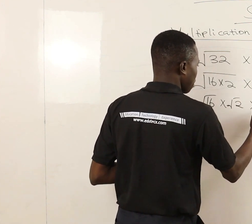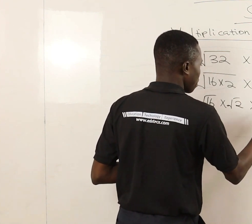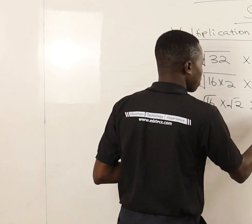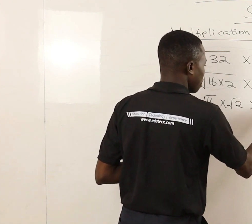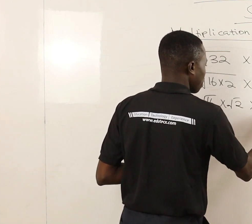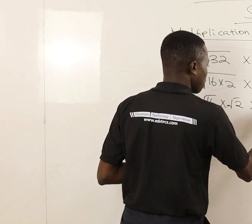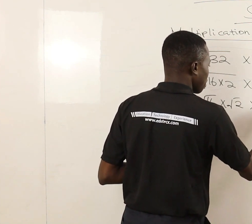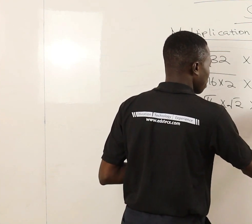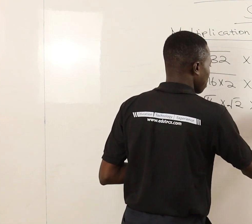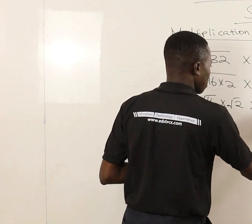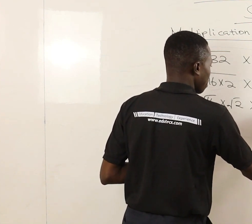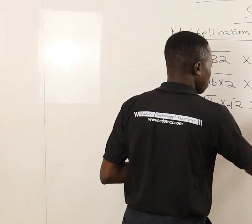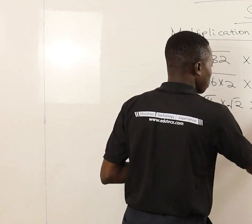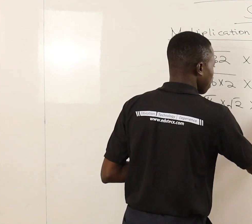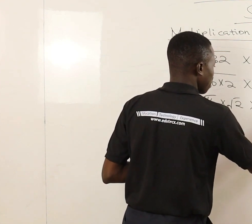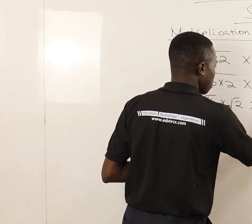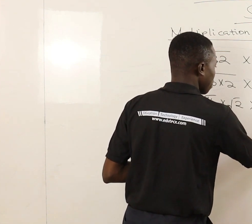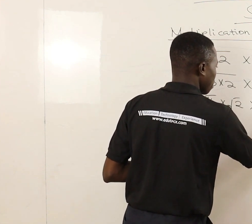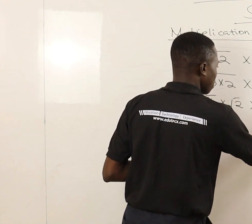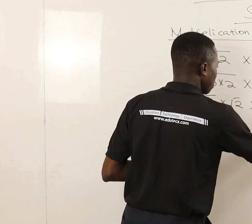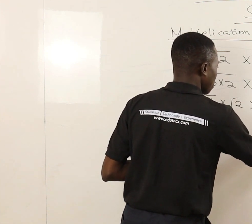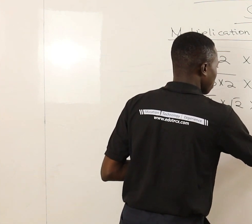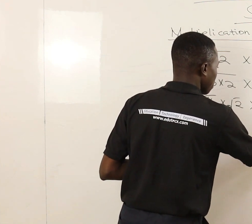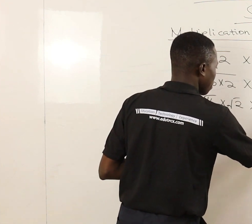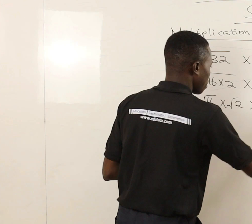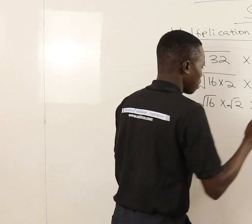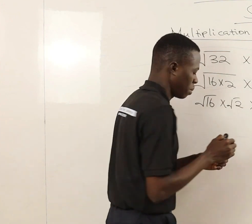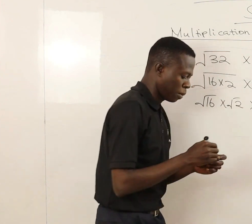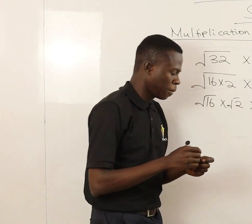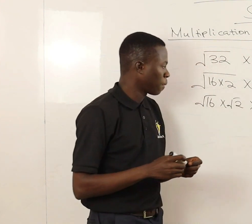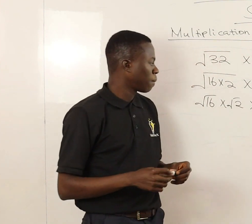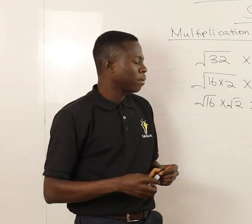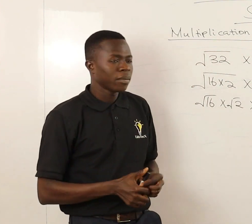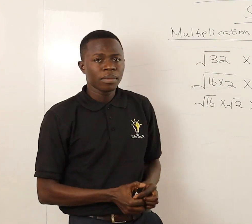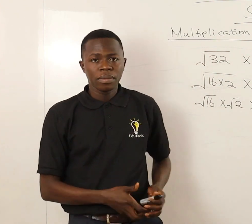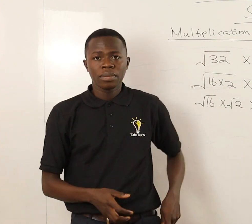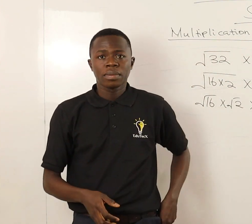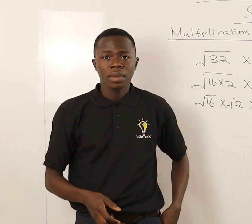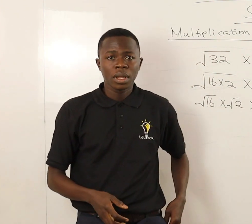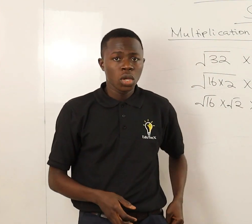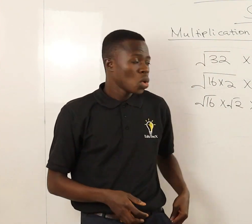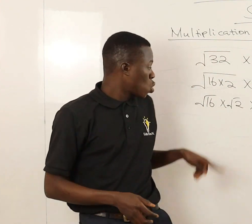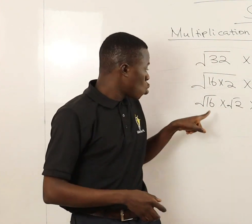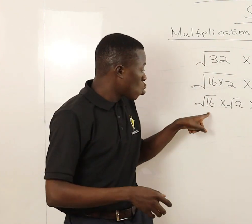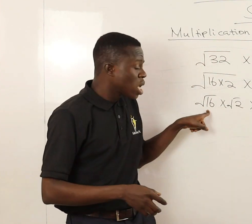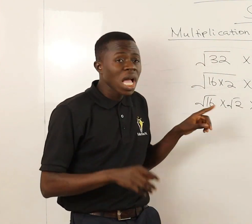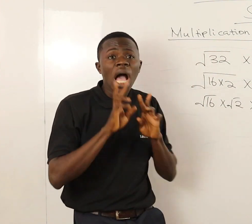by square root of 2 multiplied by square root of 9 multiplied by square root of 3. This makes solving